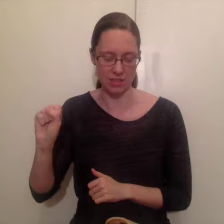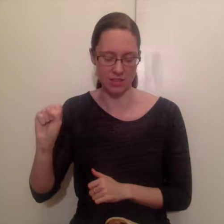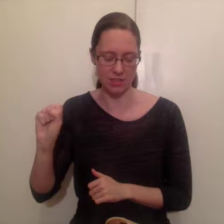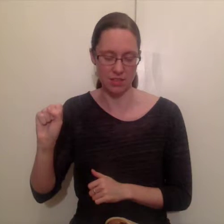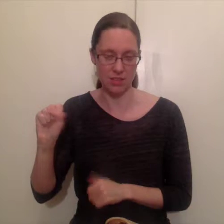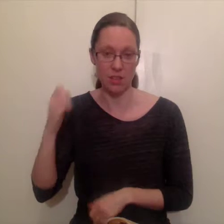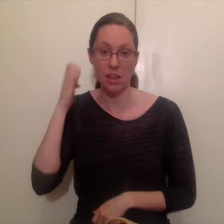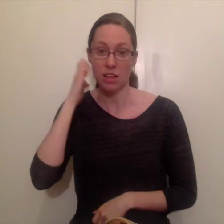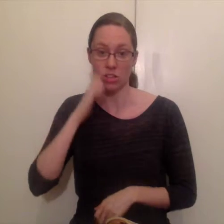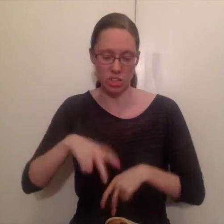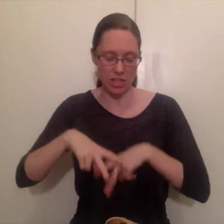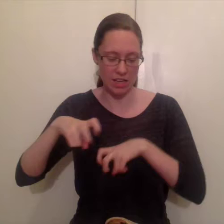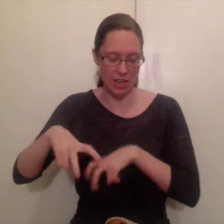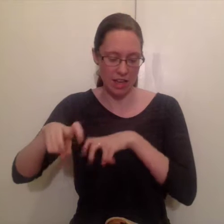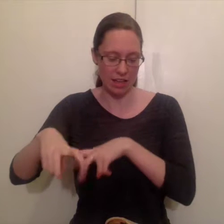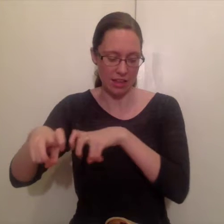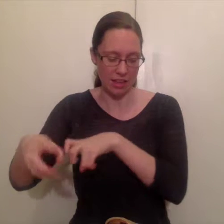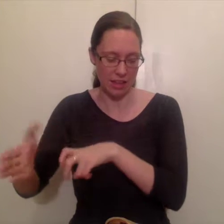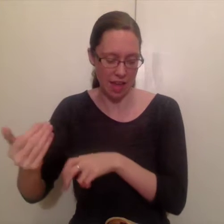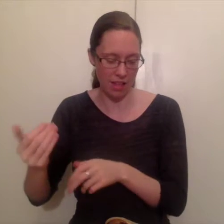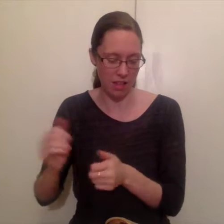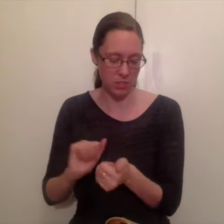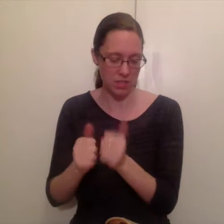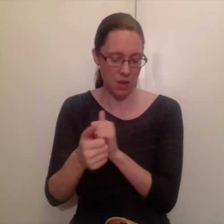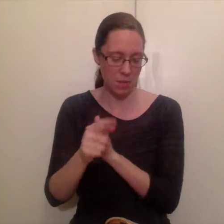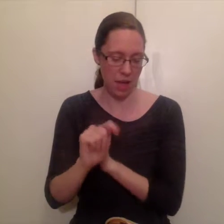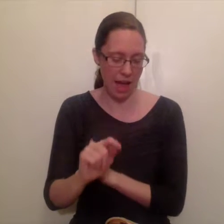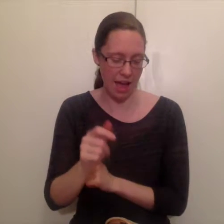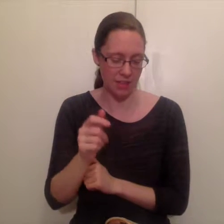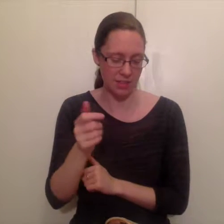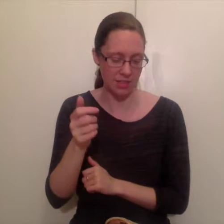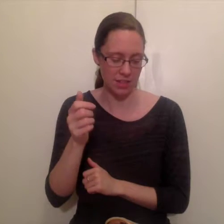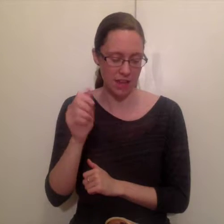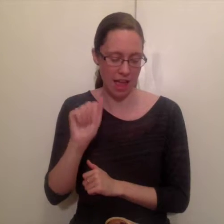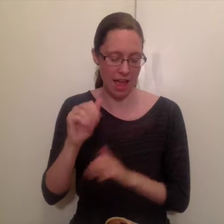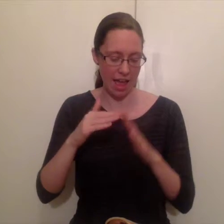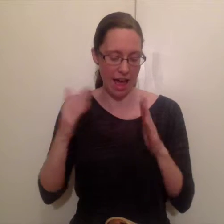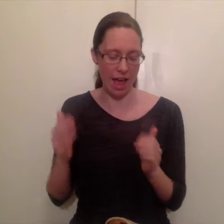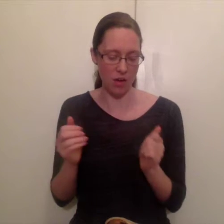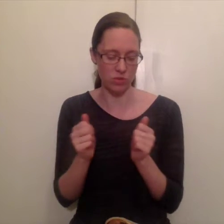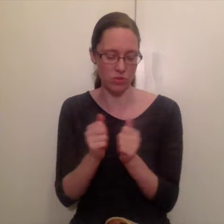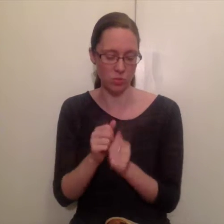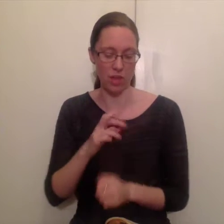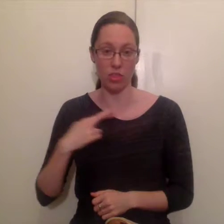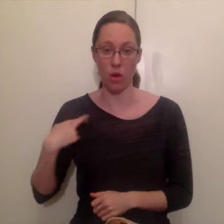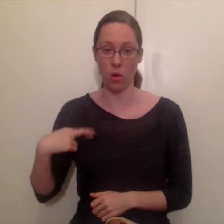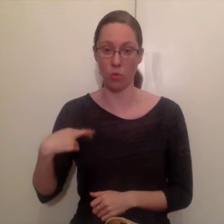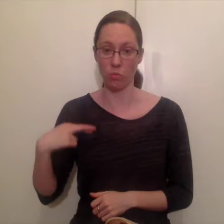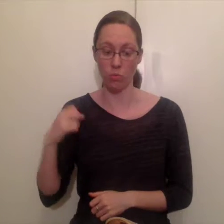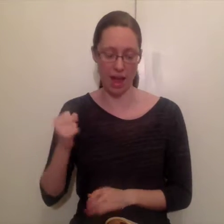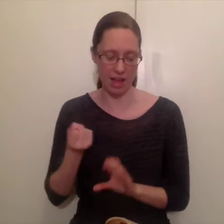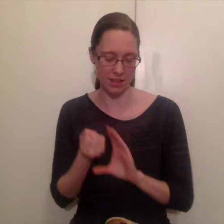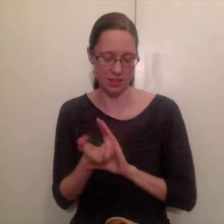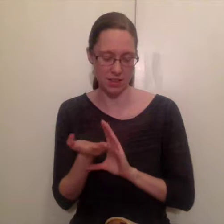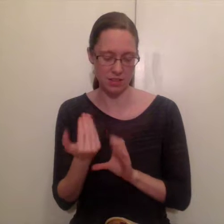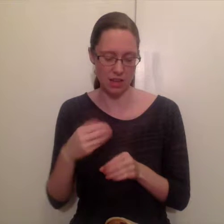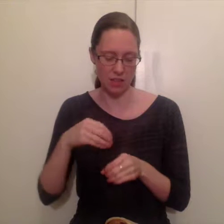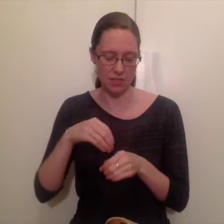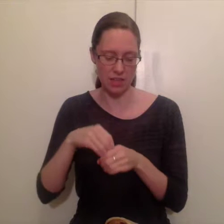gullies. She galloped past a house with rags stuffed